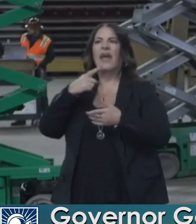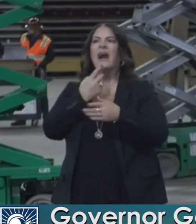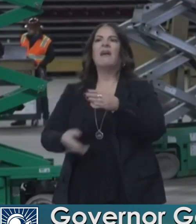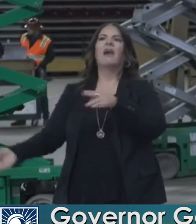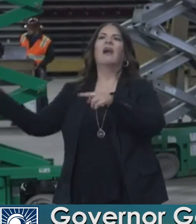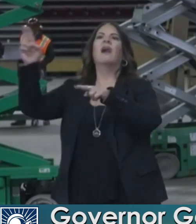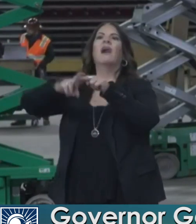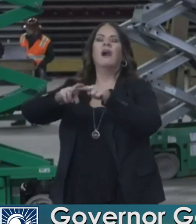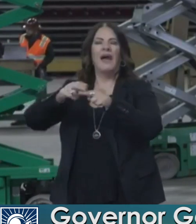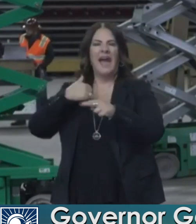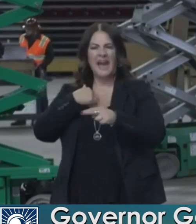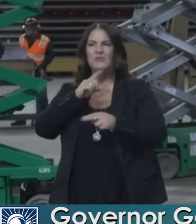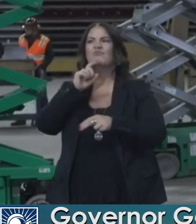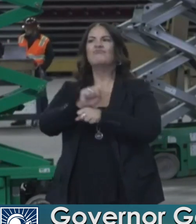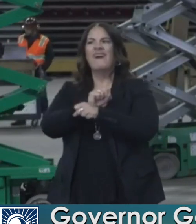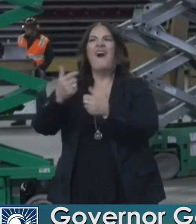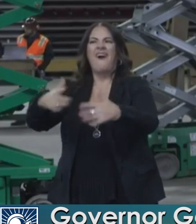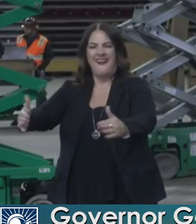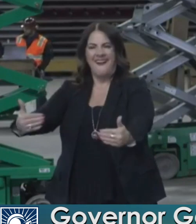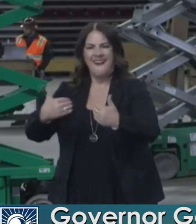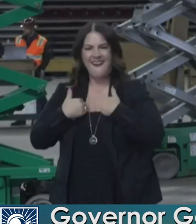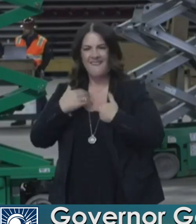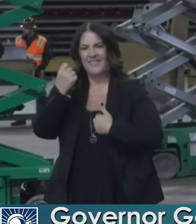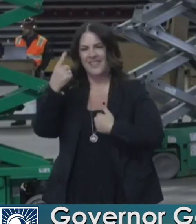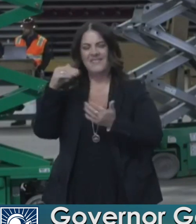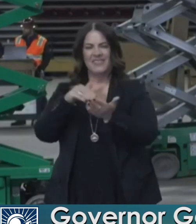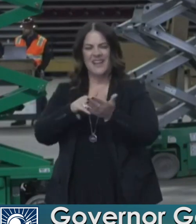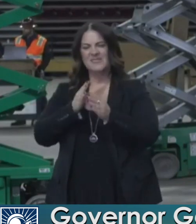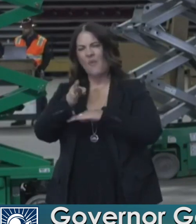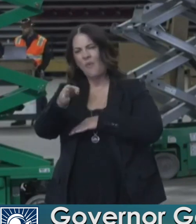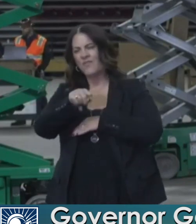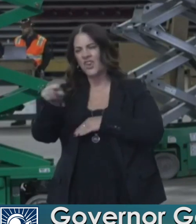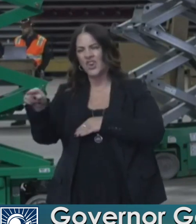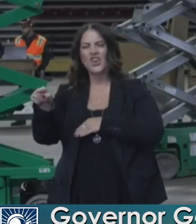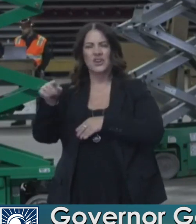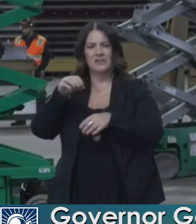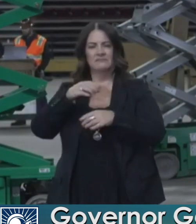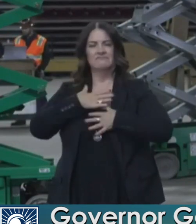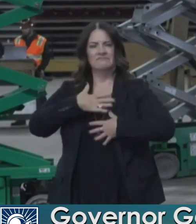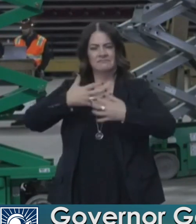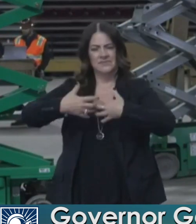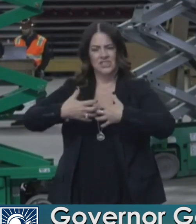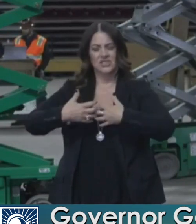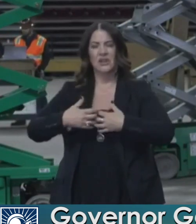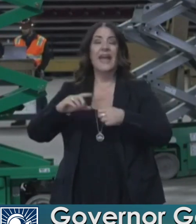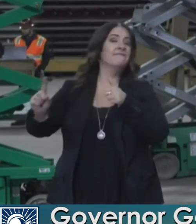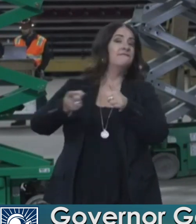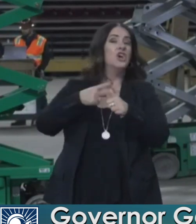over 11,036 ventilators, substantially higher than the